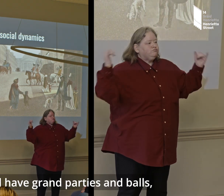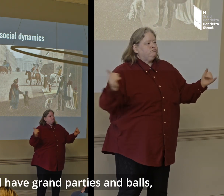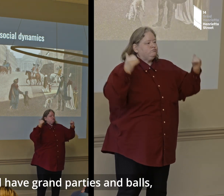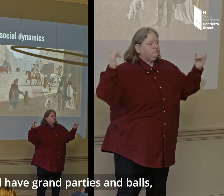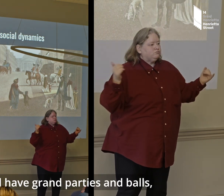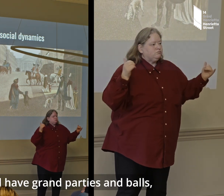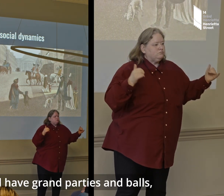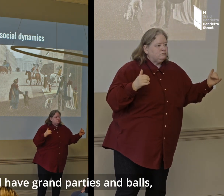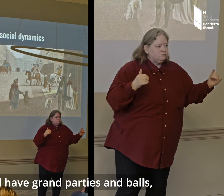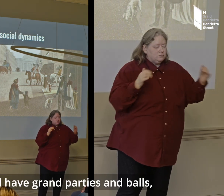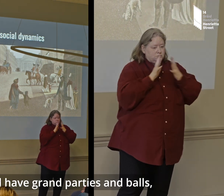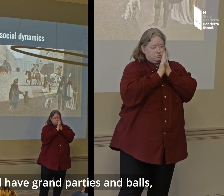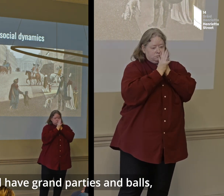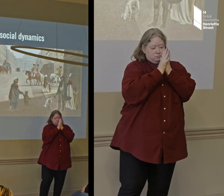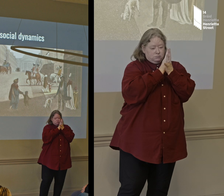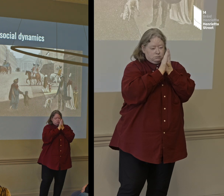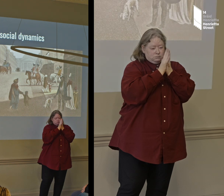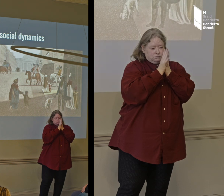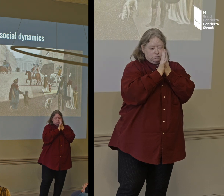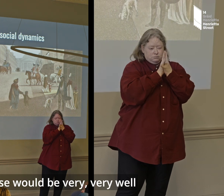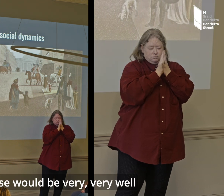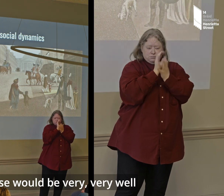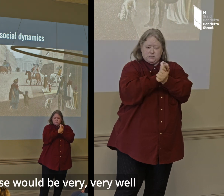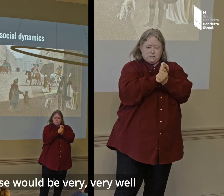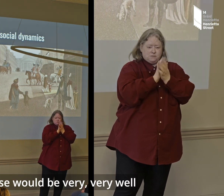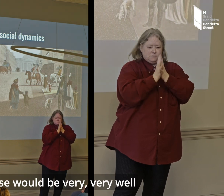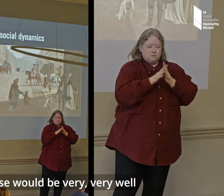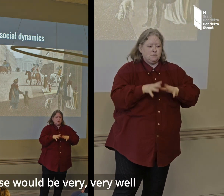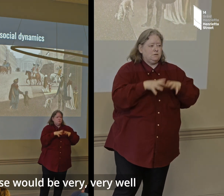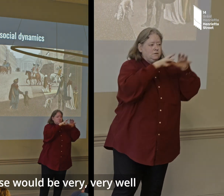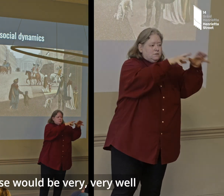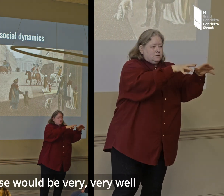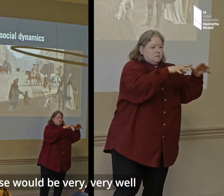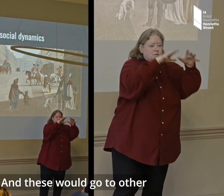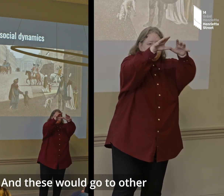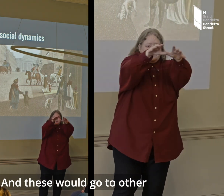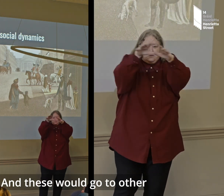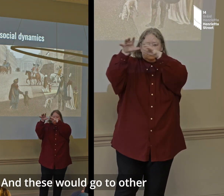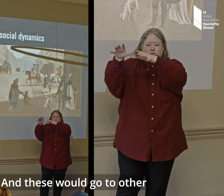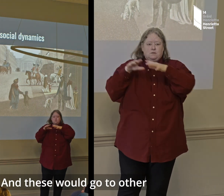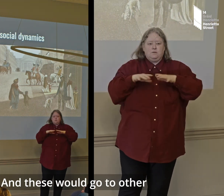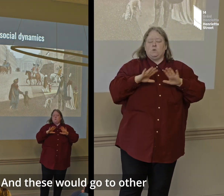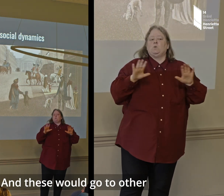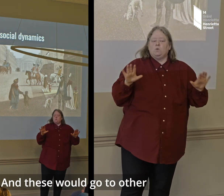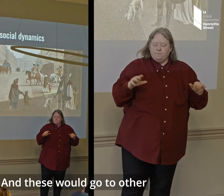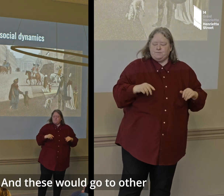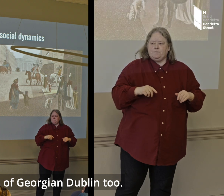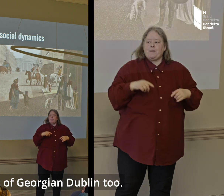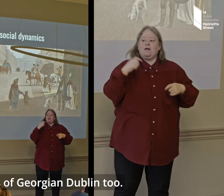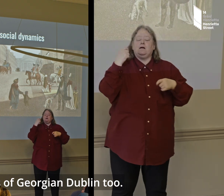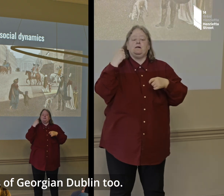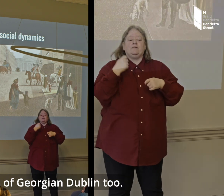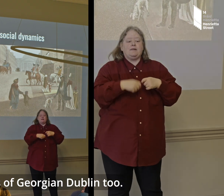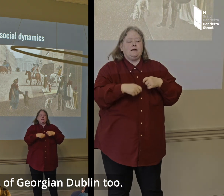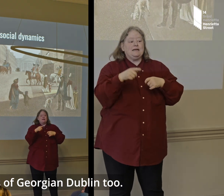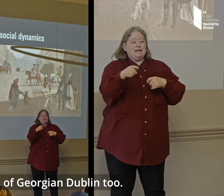They would have grand parties and balls, and these would be very, very well attended. And these would go to other